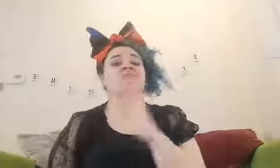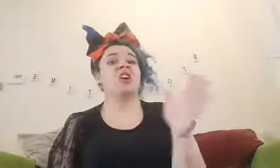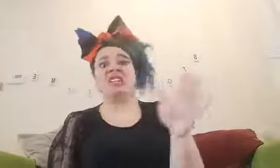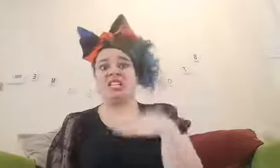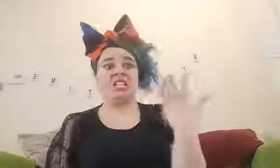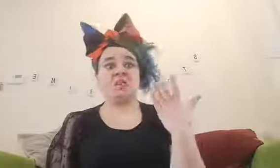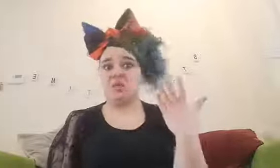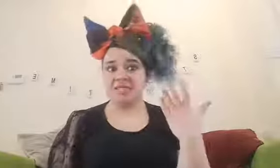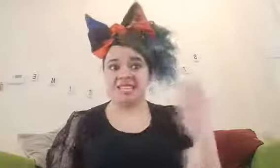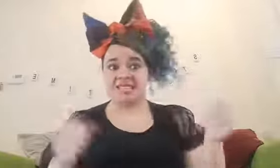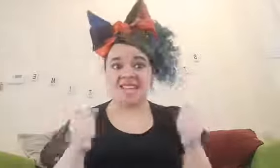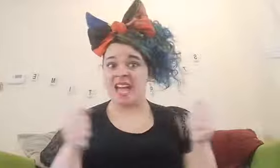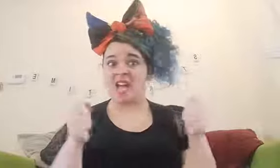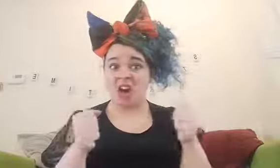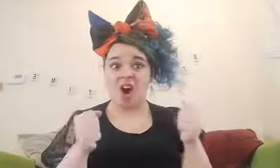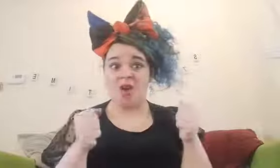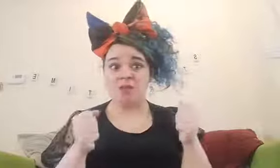I didn't want it to get cold.